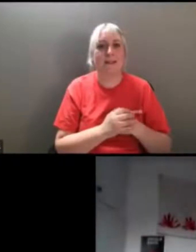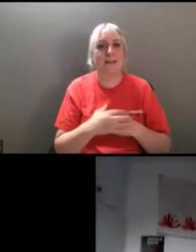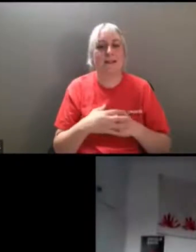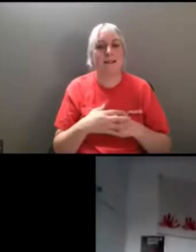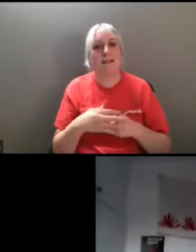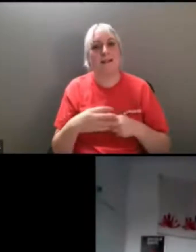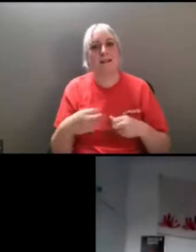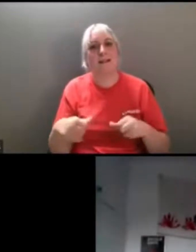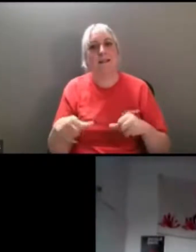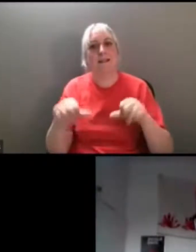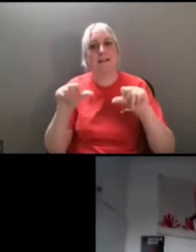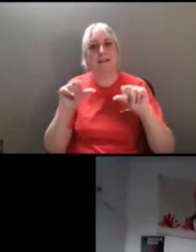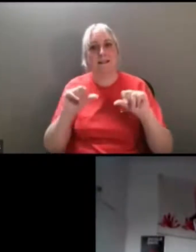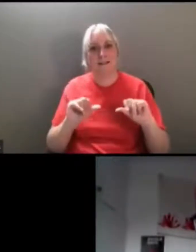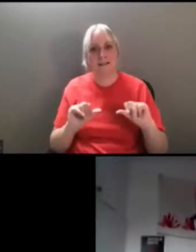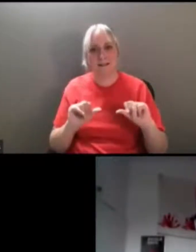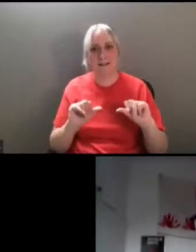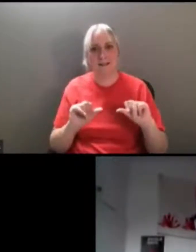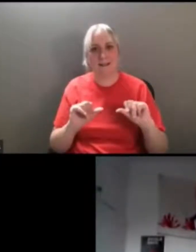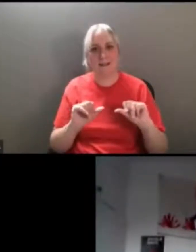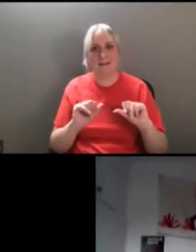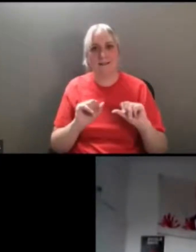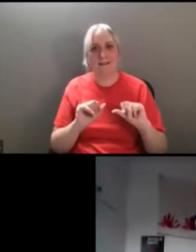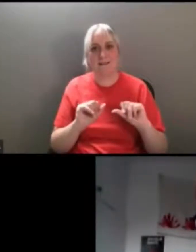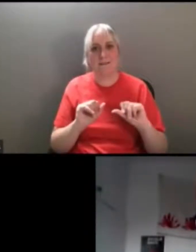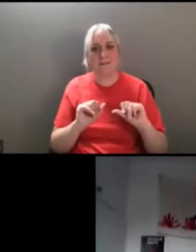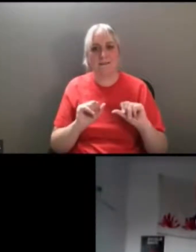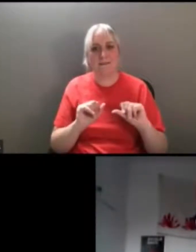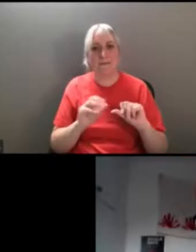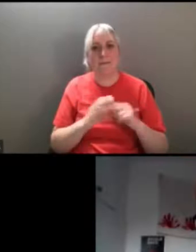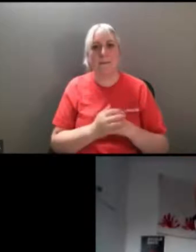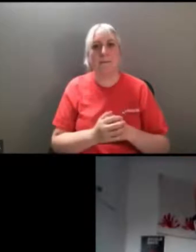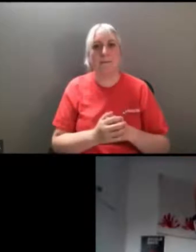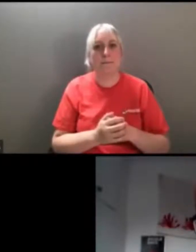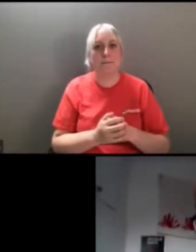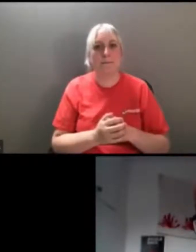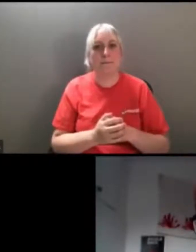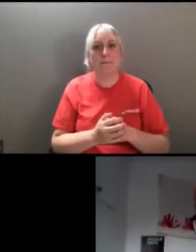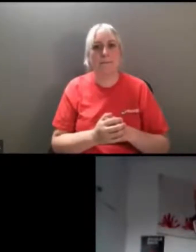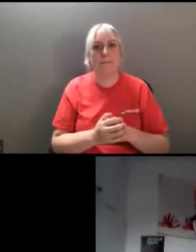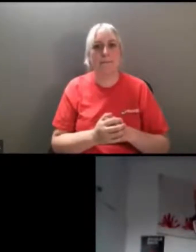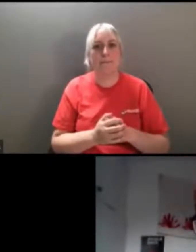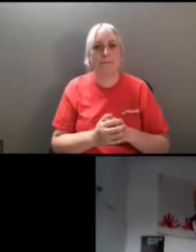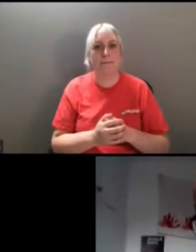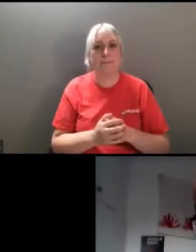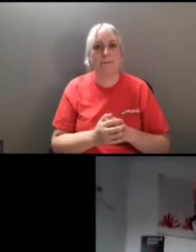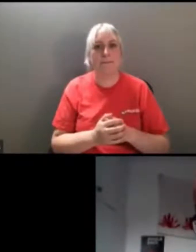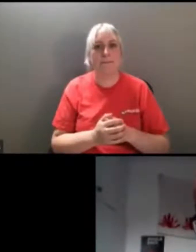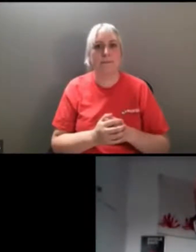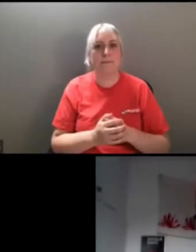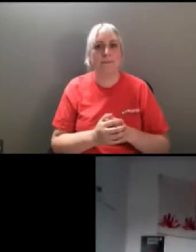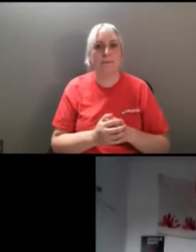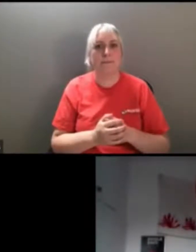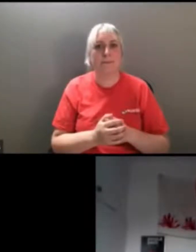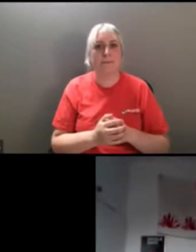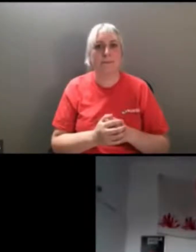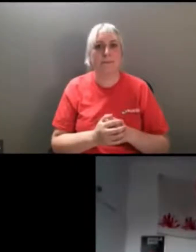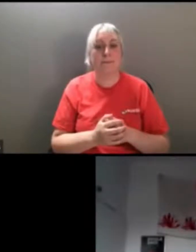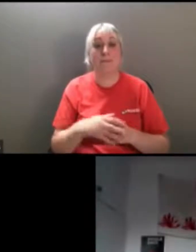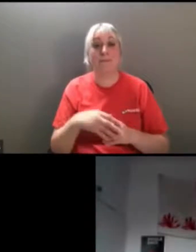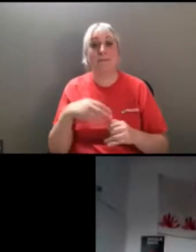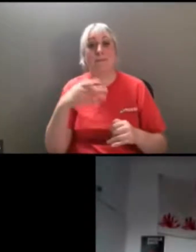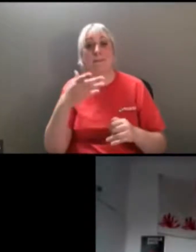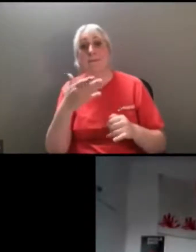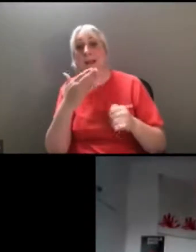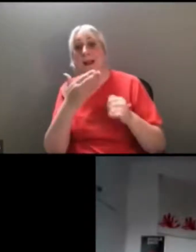here. So So I've got one final question,